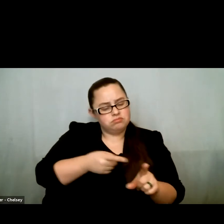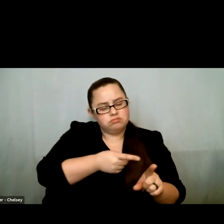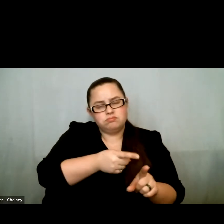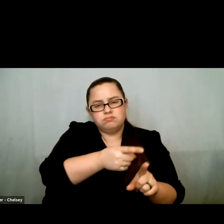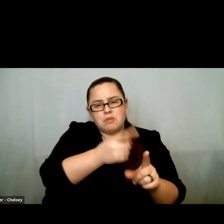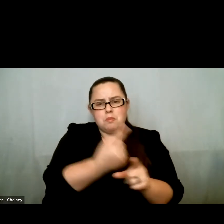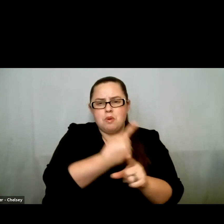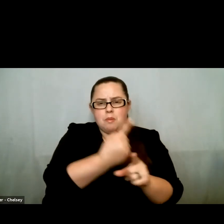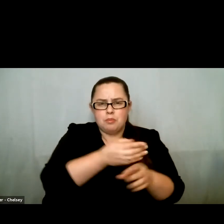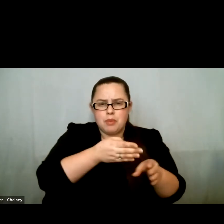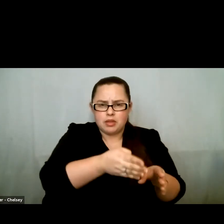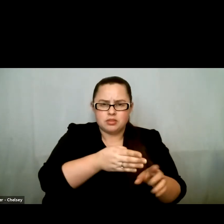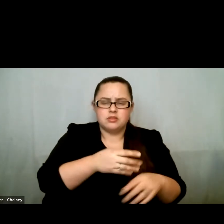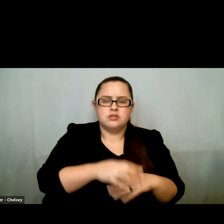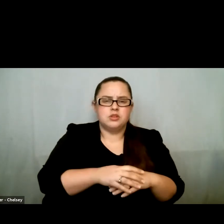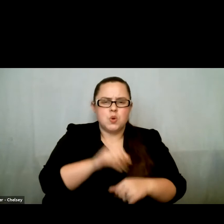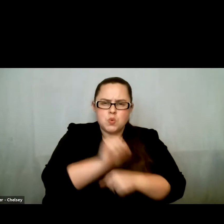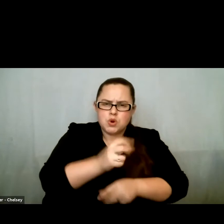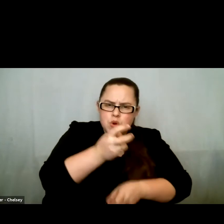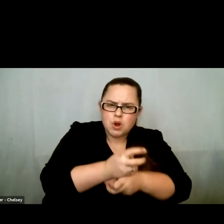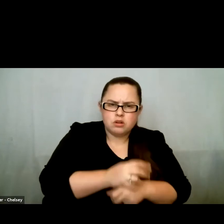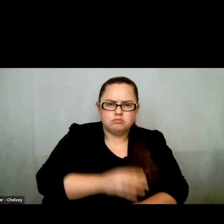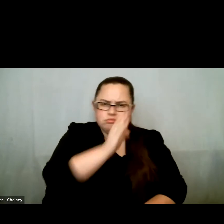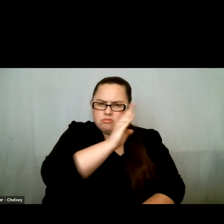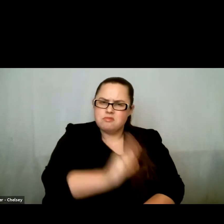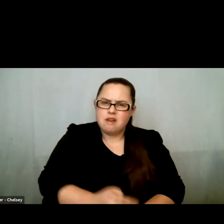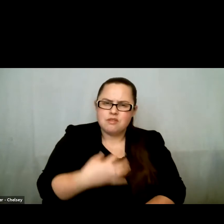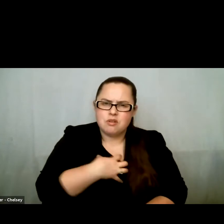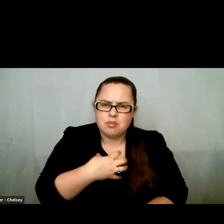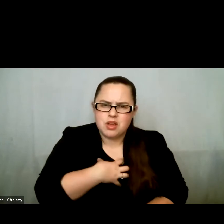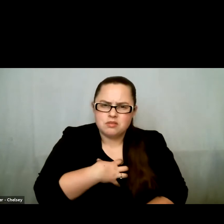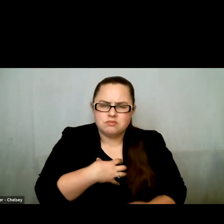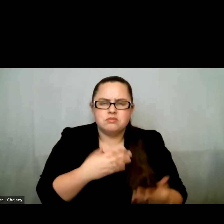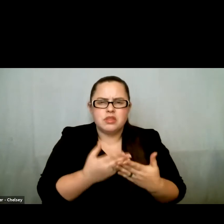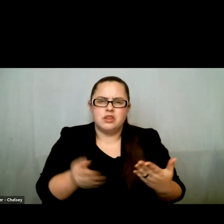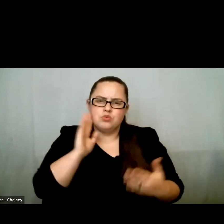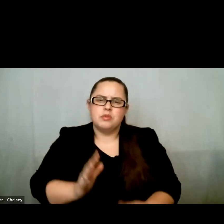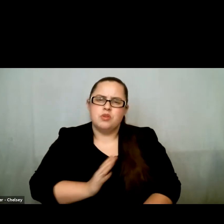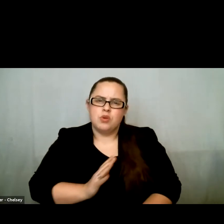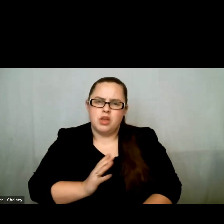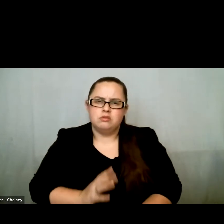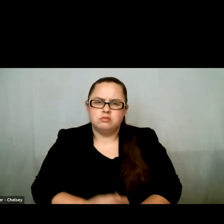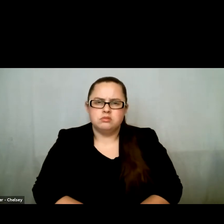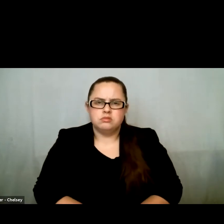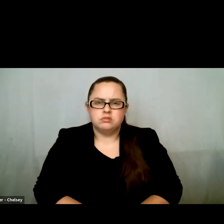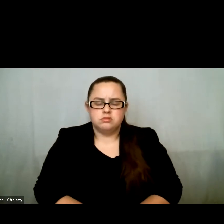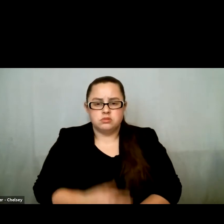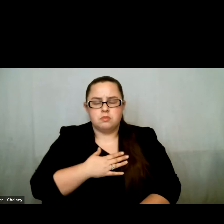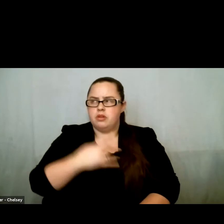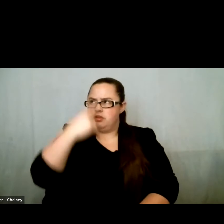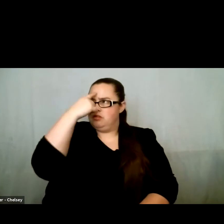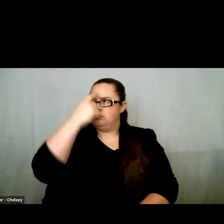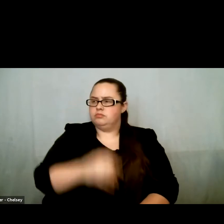Work hard. Never complain. Things will be okay. And you know what my thought was?